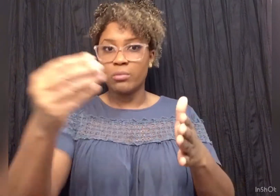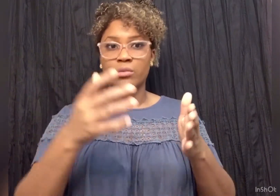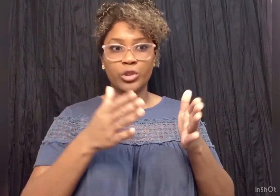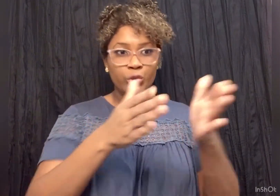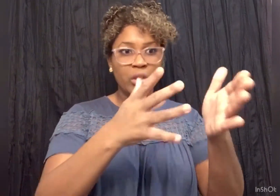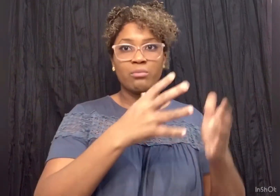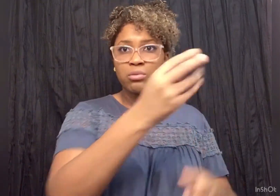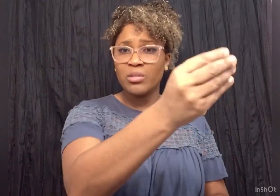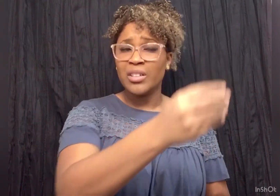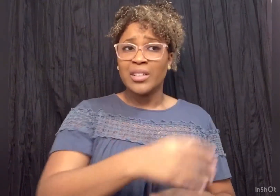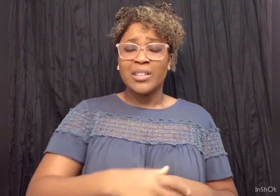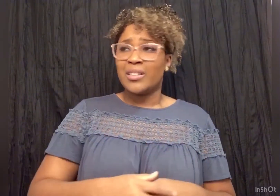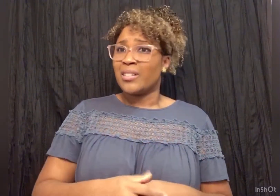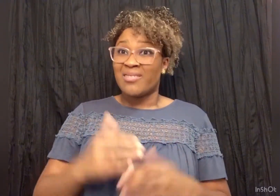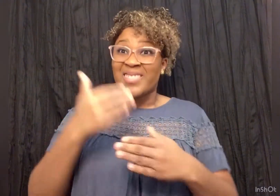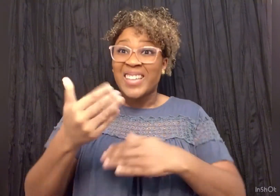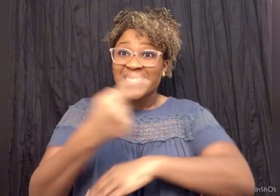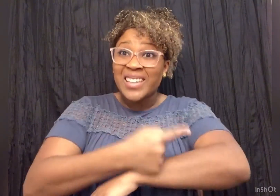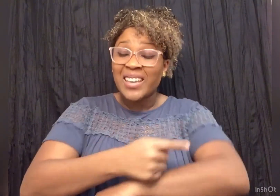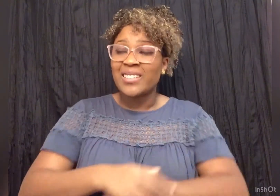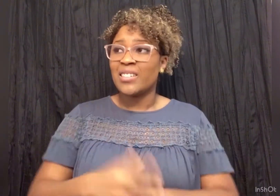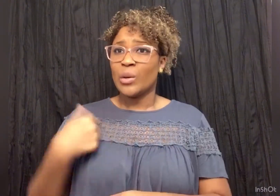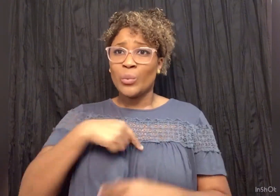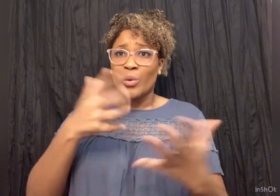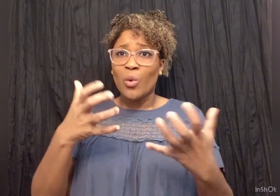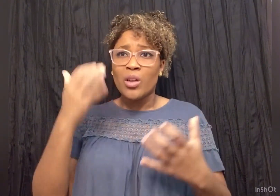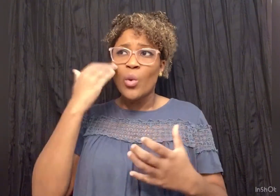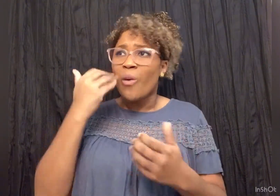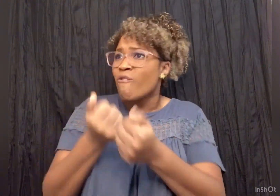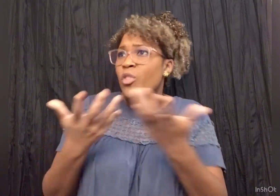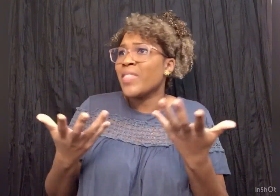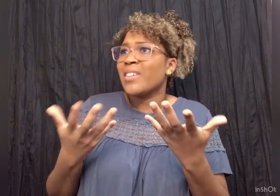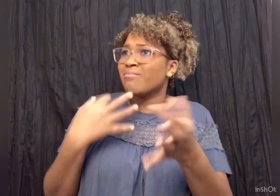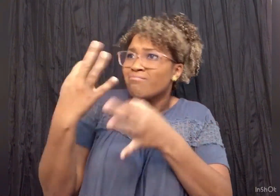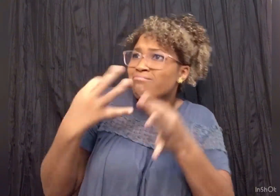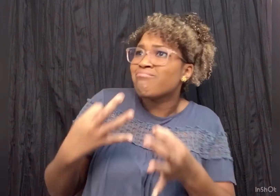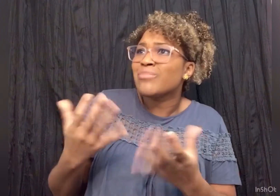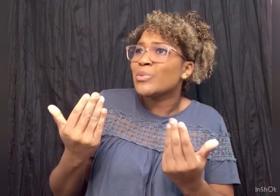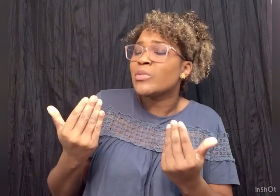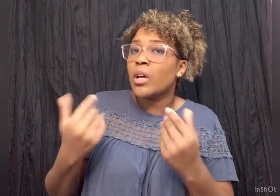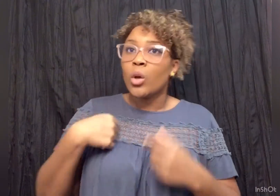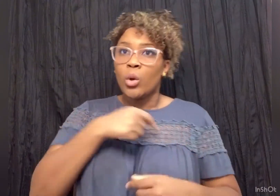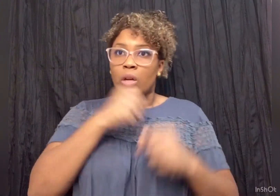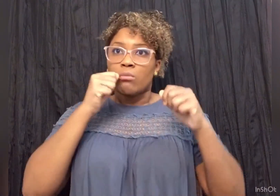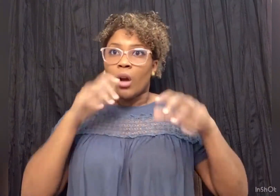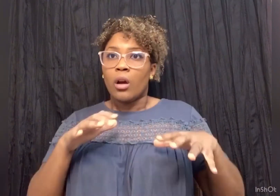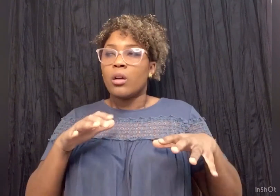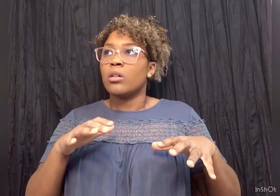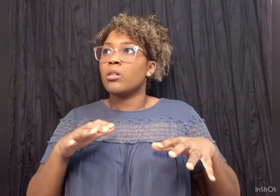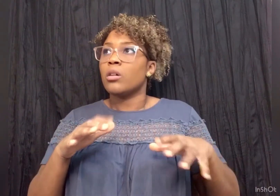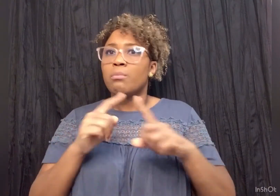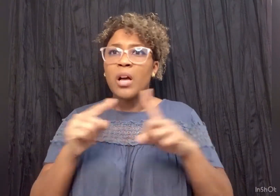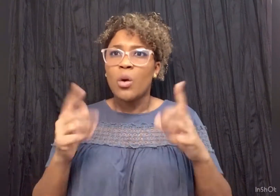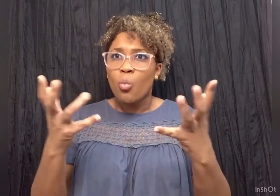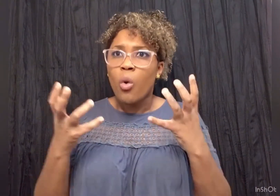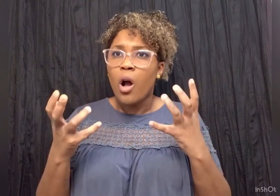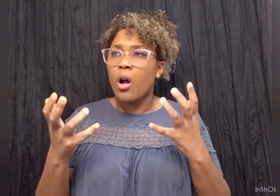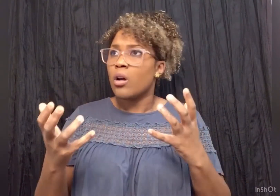know everything, every detail. We were stunned, yet we wanted to fully absorb the bitter